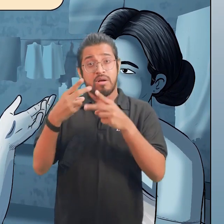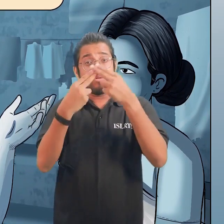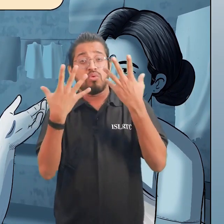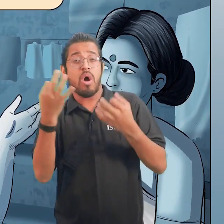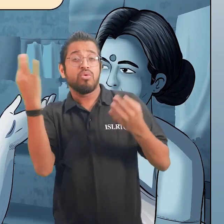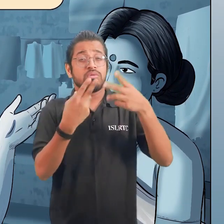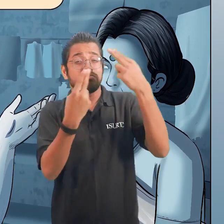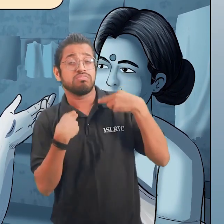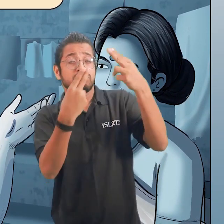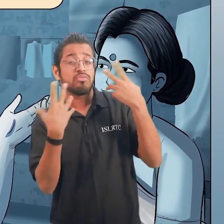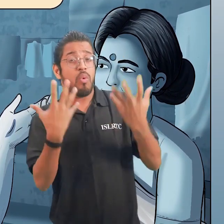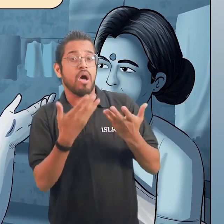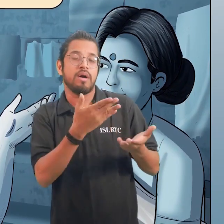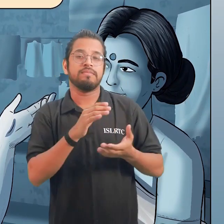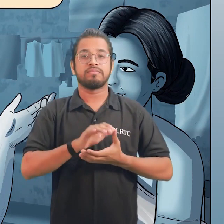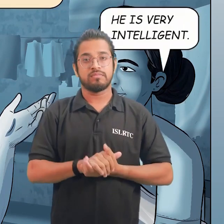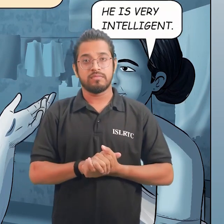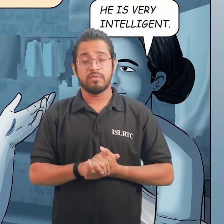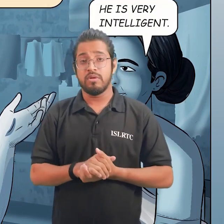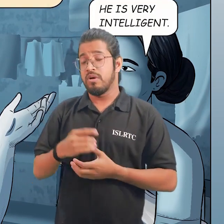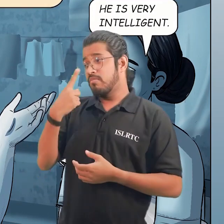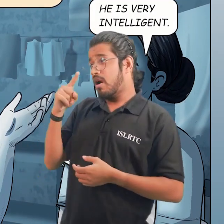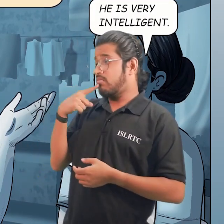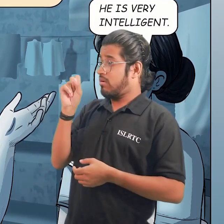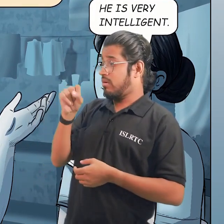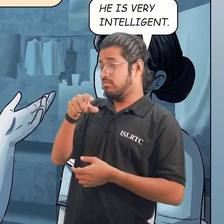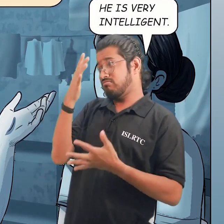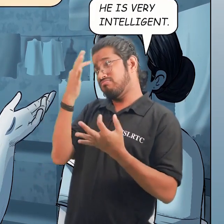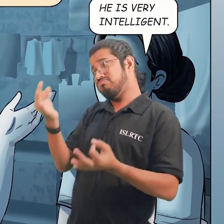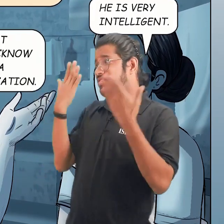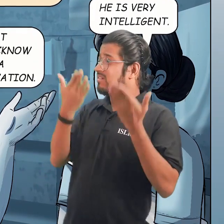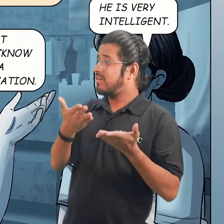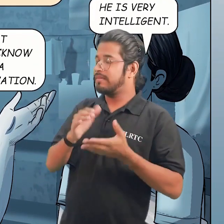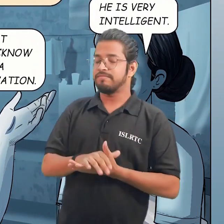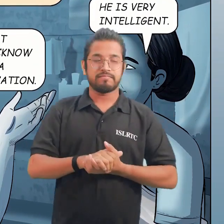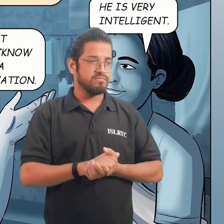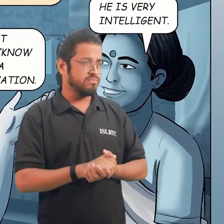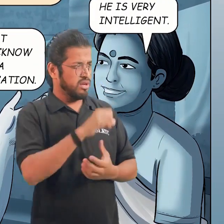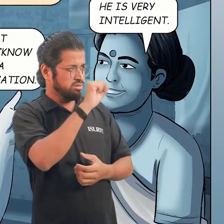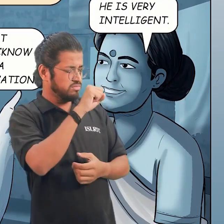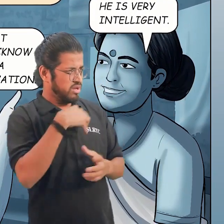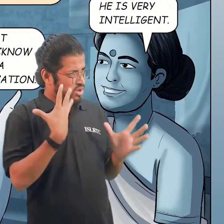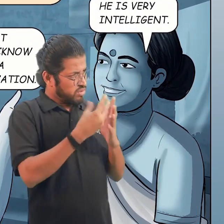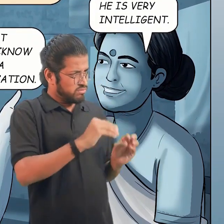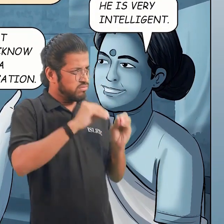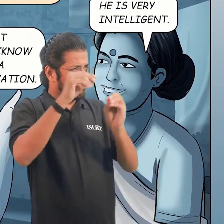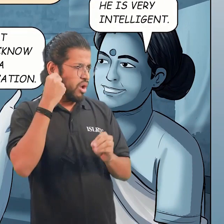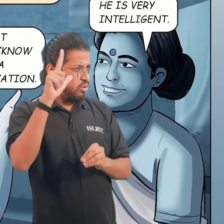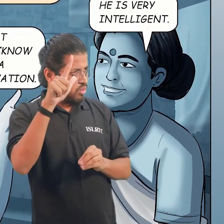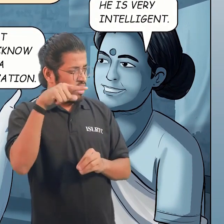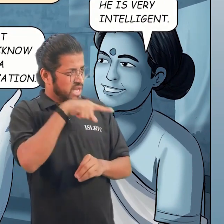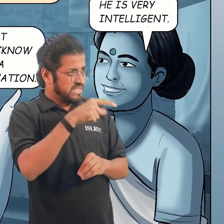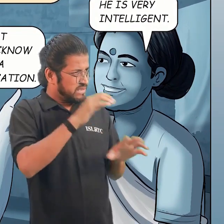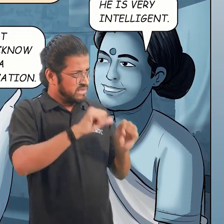grasp new stories. He is very intelligent. Yes, we must move to Lucknow